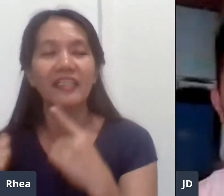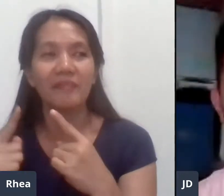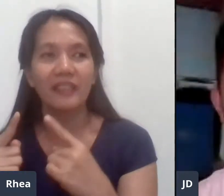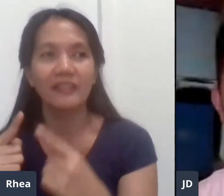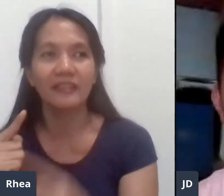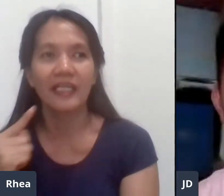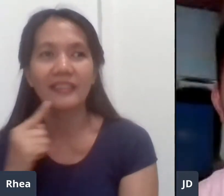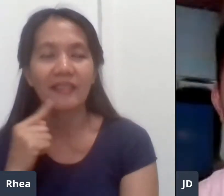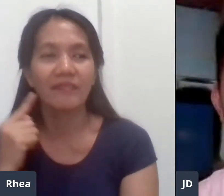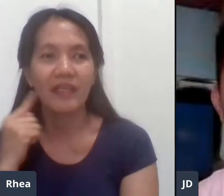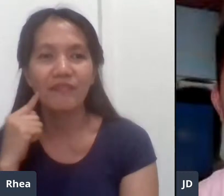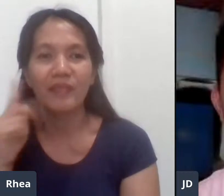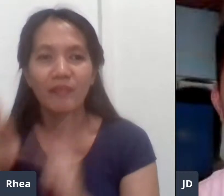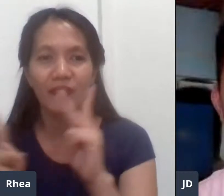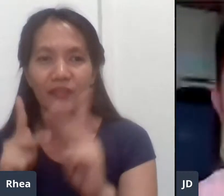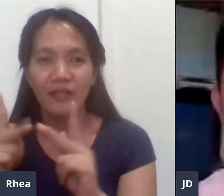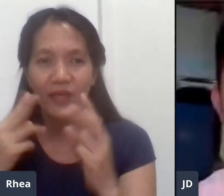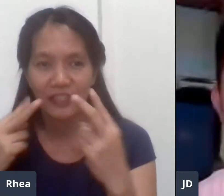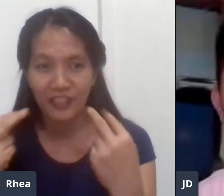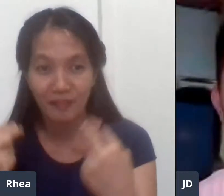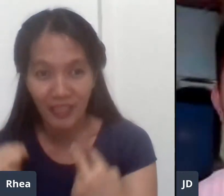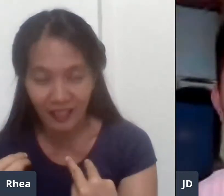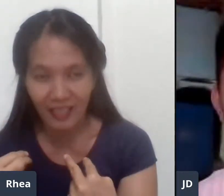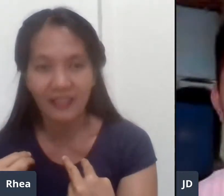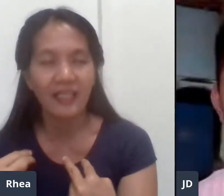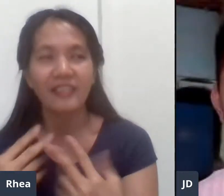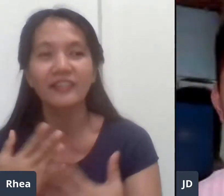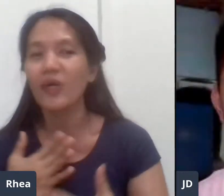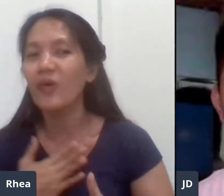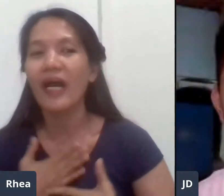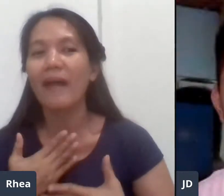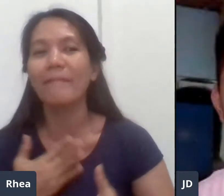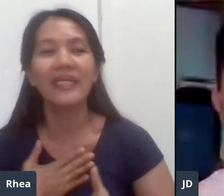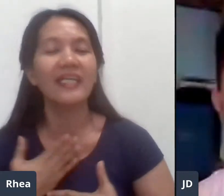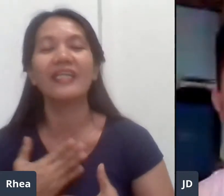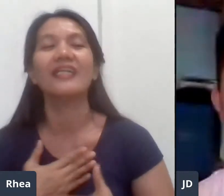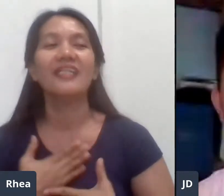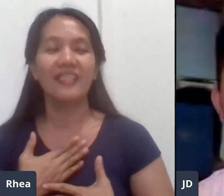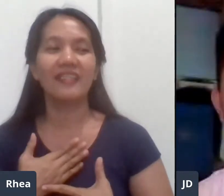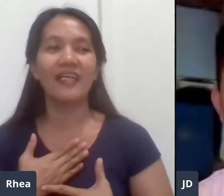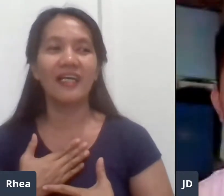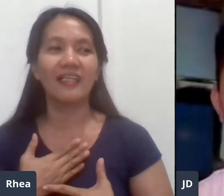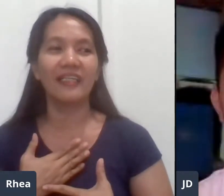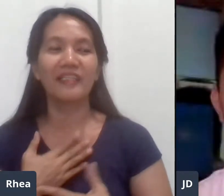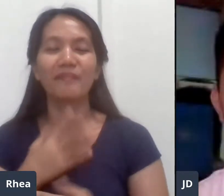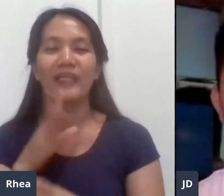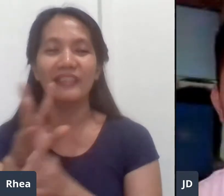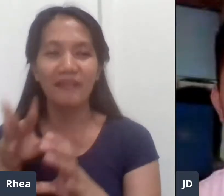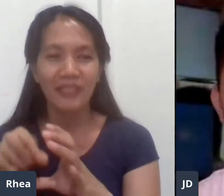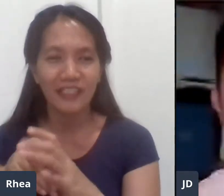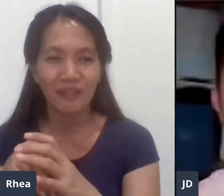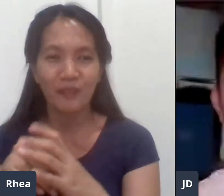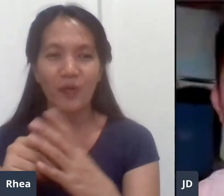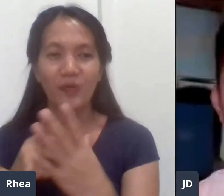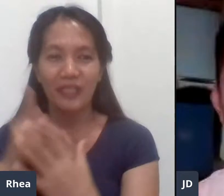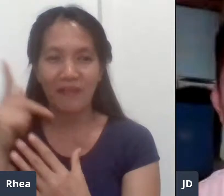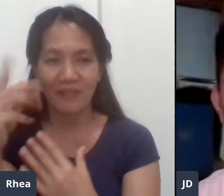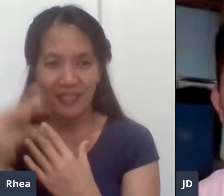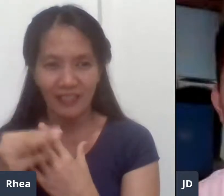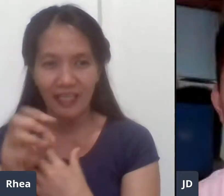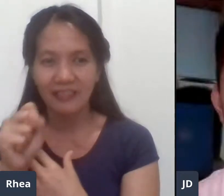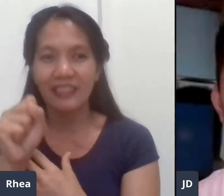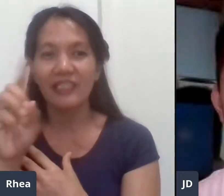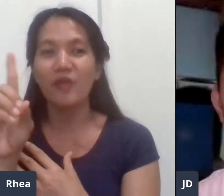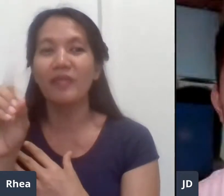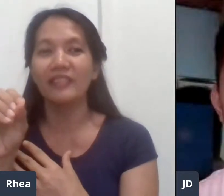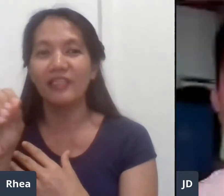na nag-start nitong program. You know, I'm signing because there are some deaf people who are watching me and they are so happy na naging